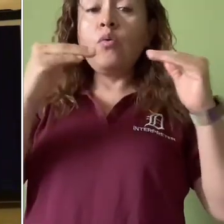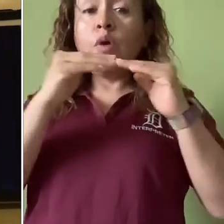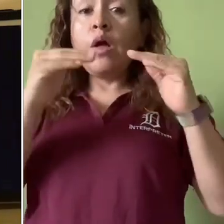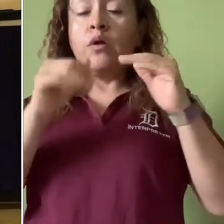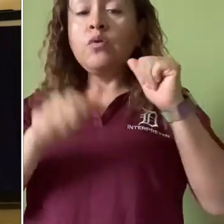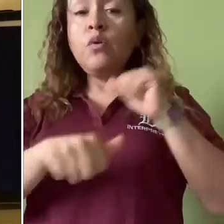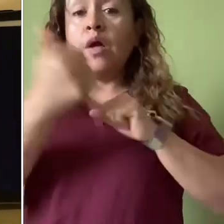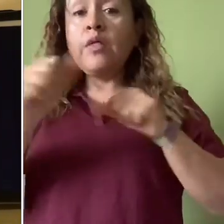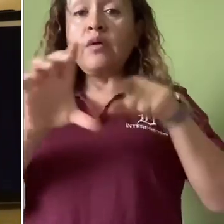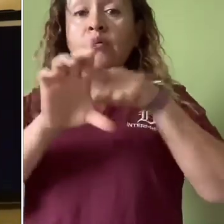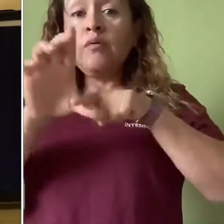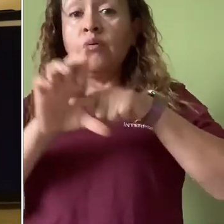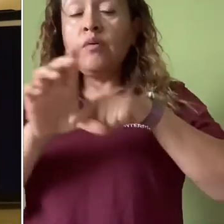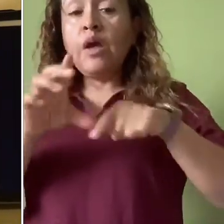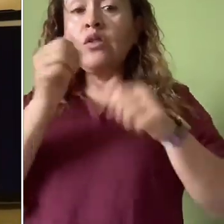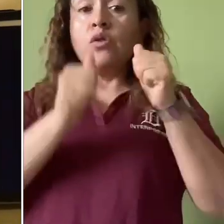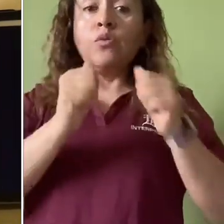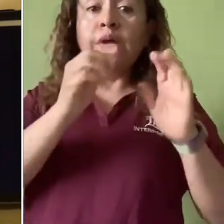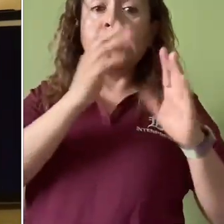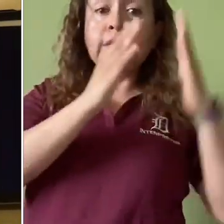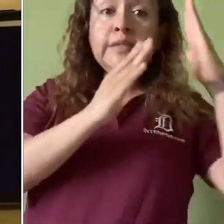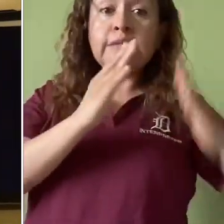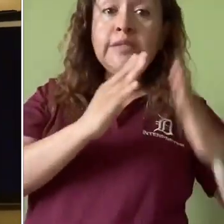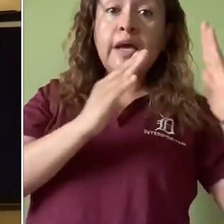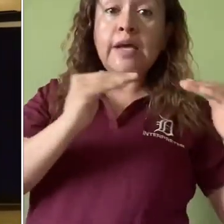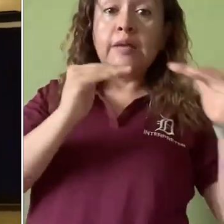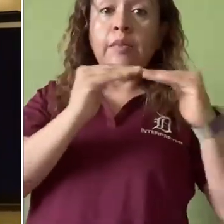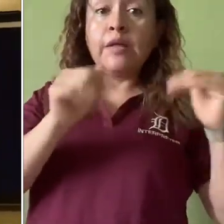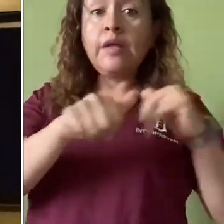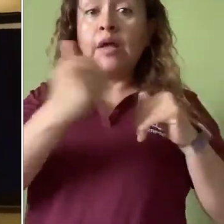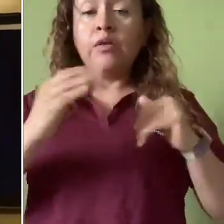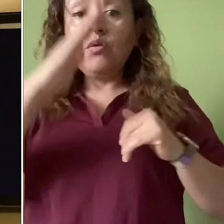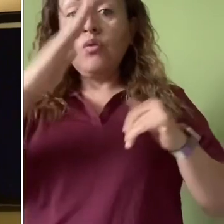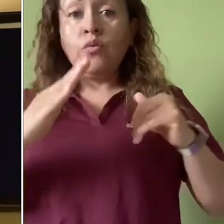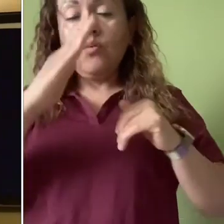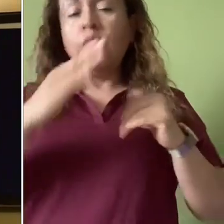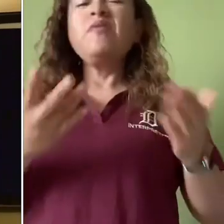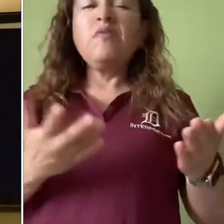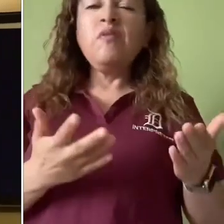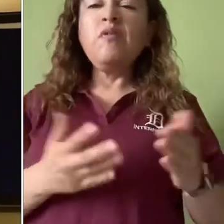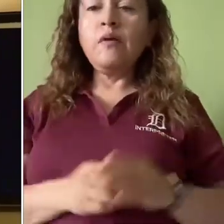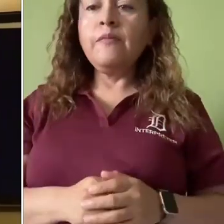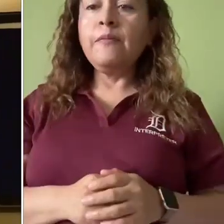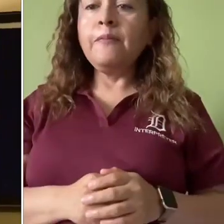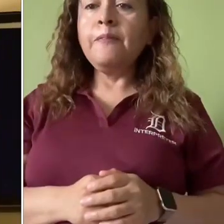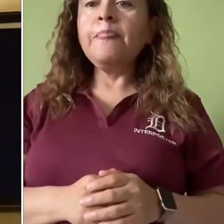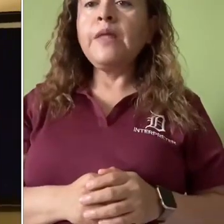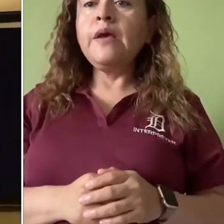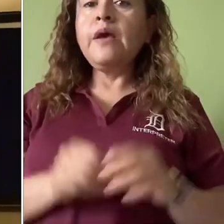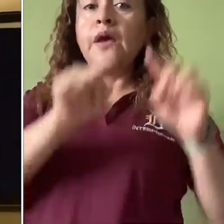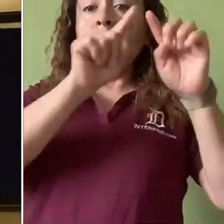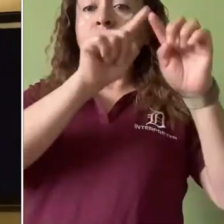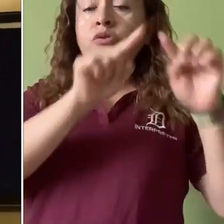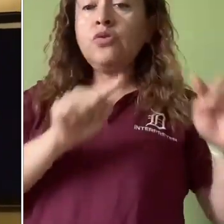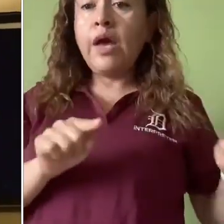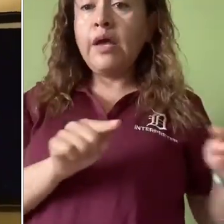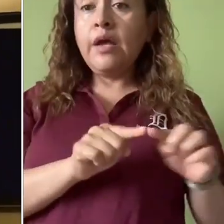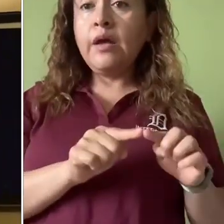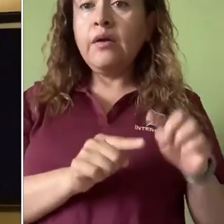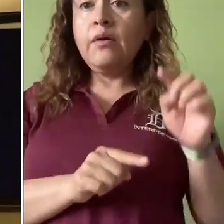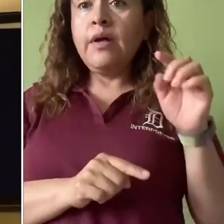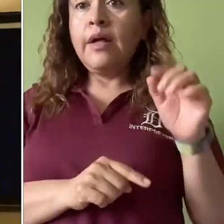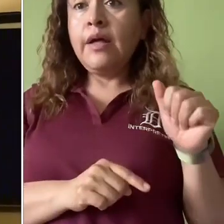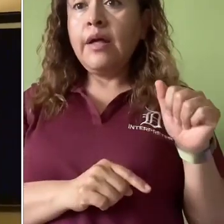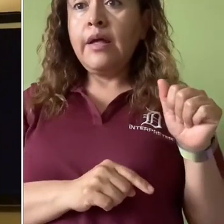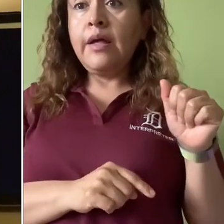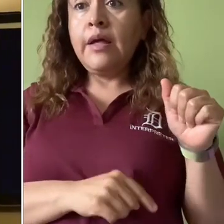what sides correspond to what side so that you don't mess up your ratios, or so that you do know what's corresponding to what. So